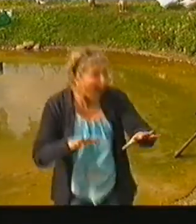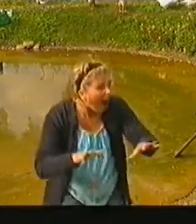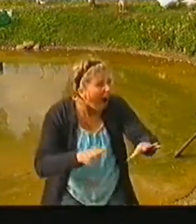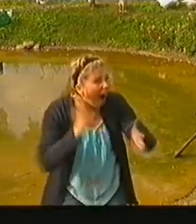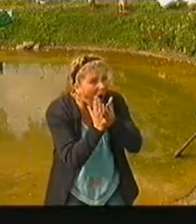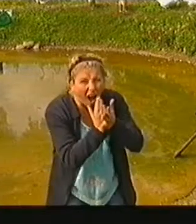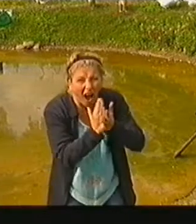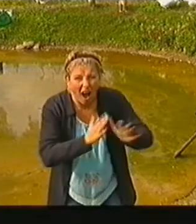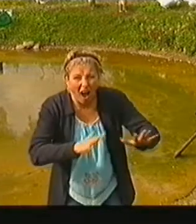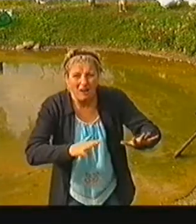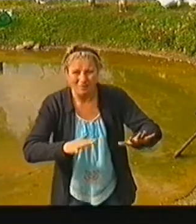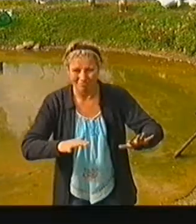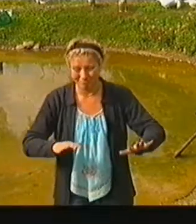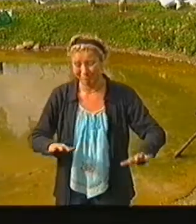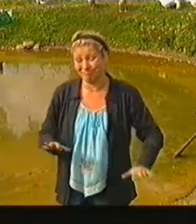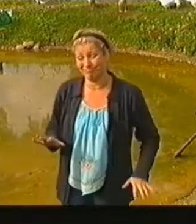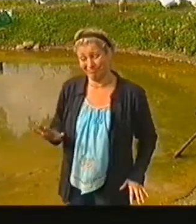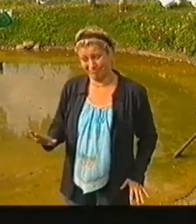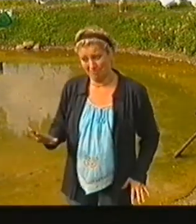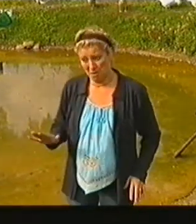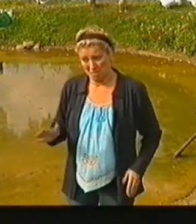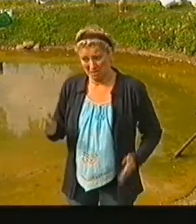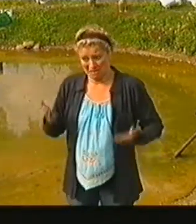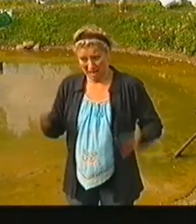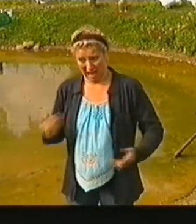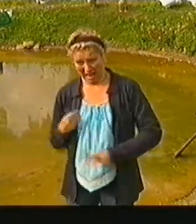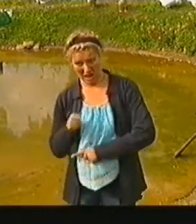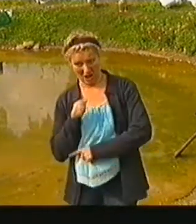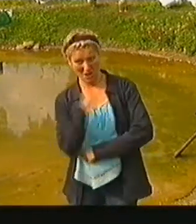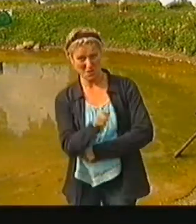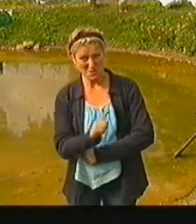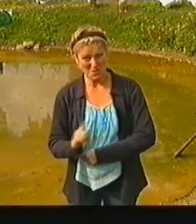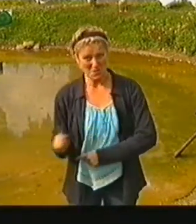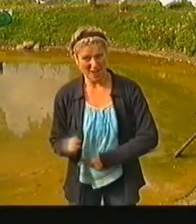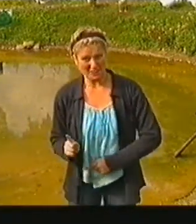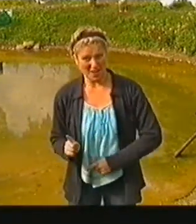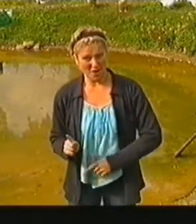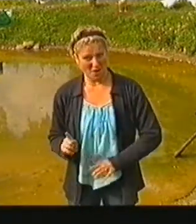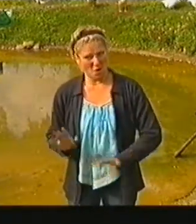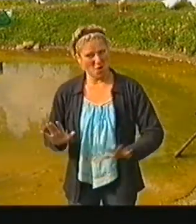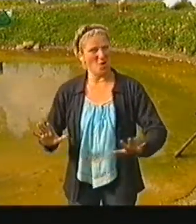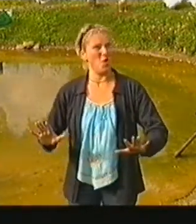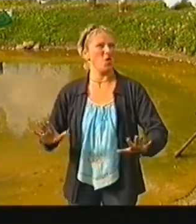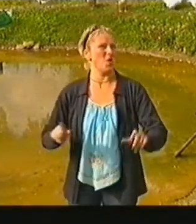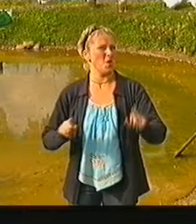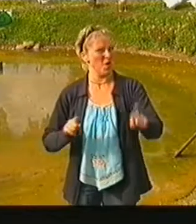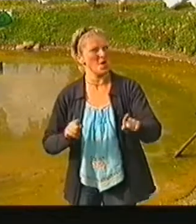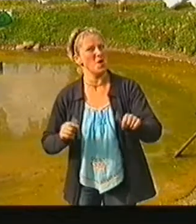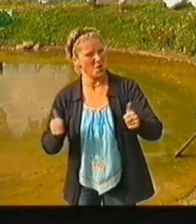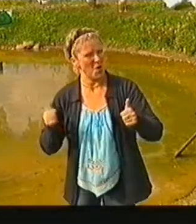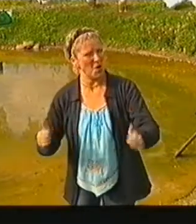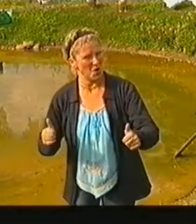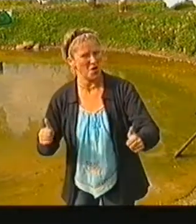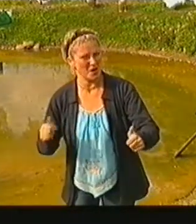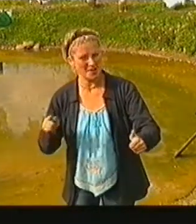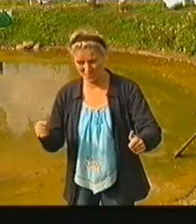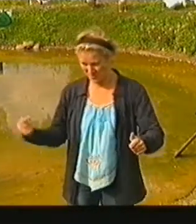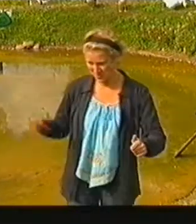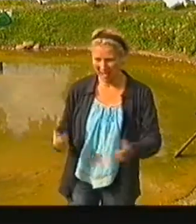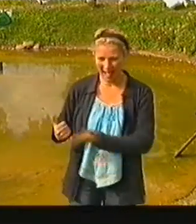1. "No." "Yes, but that is nothing to where we're going now. You have come just